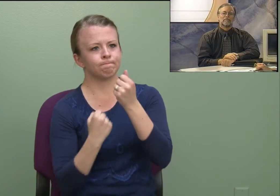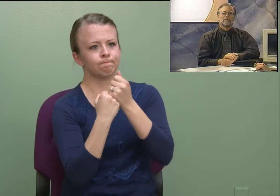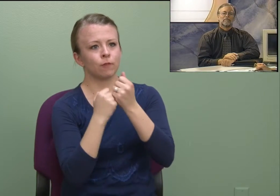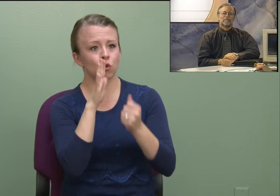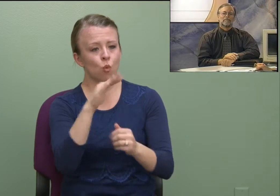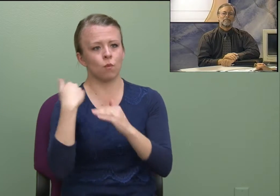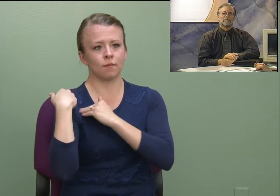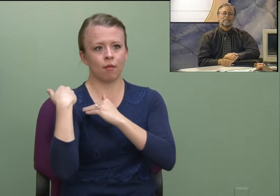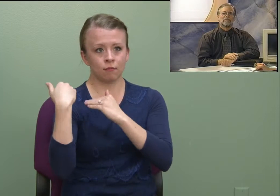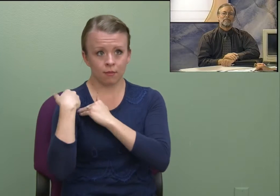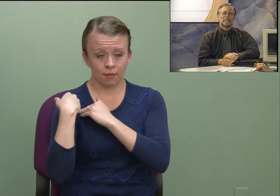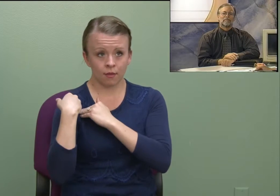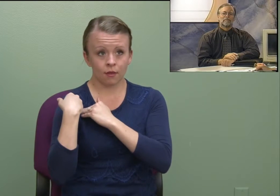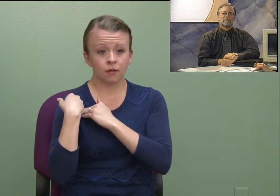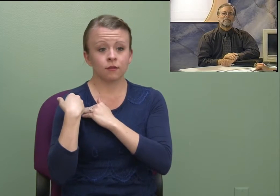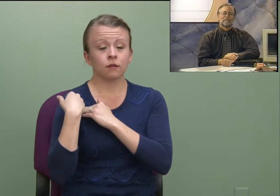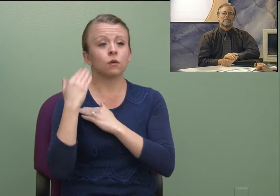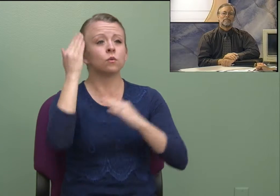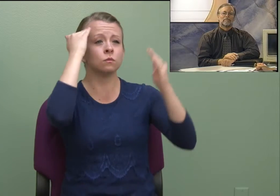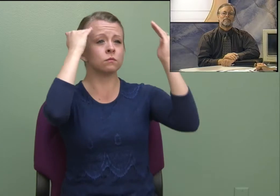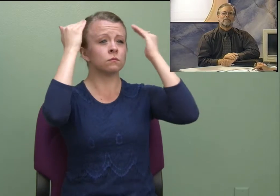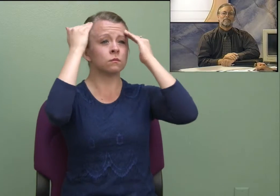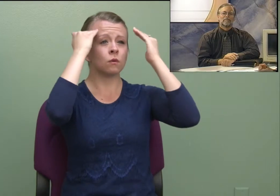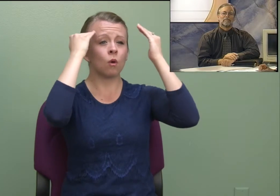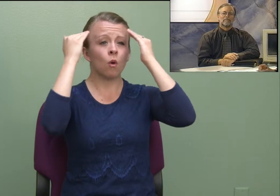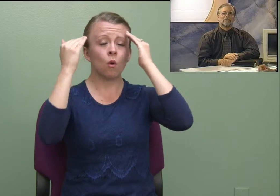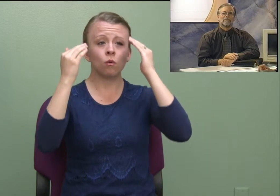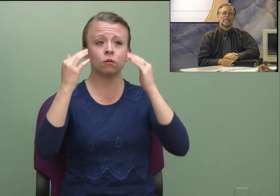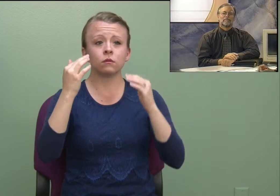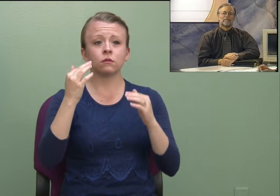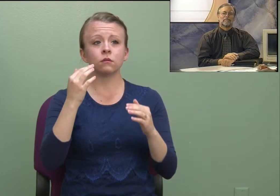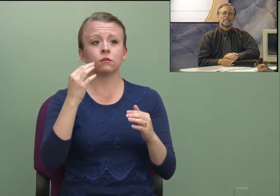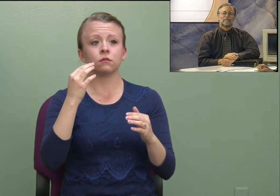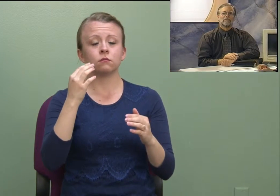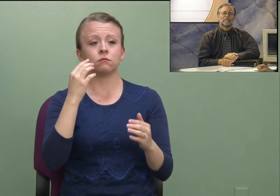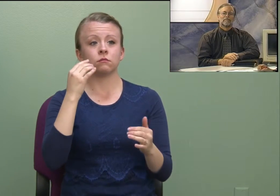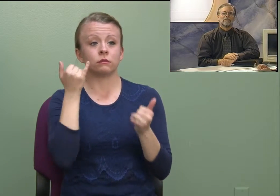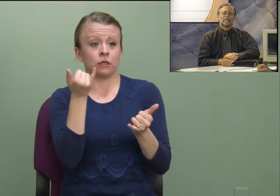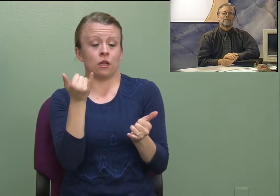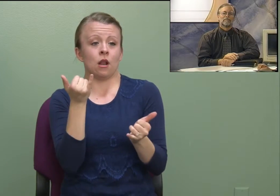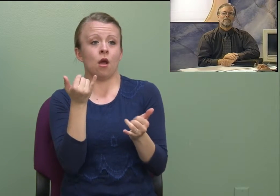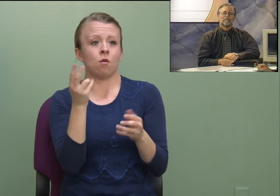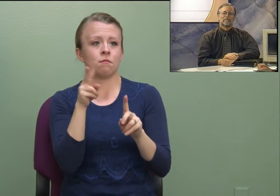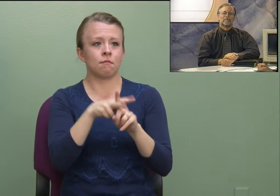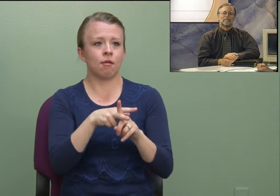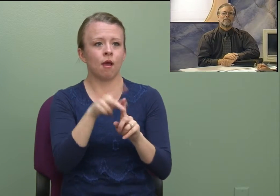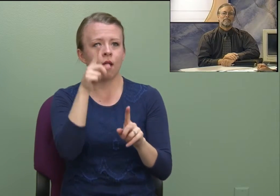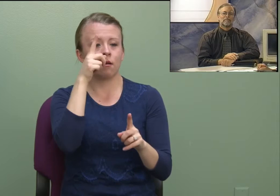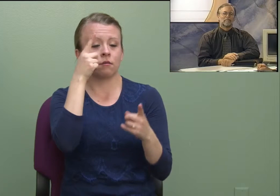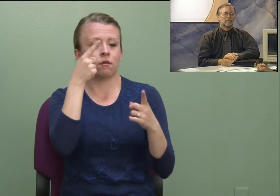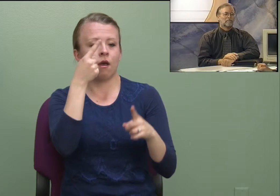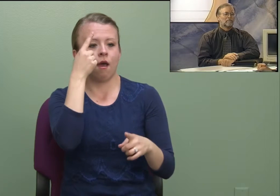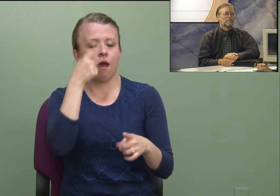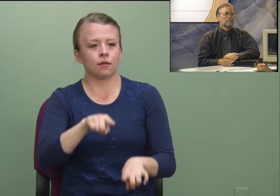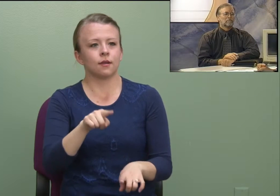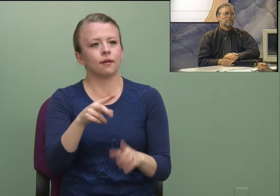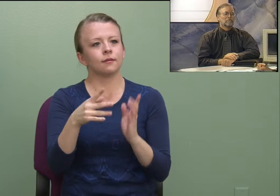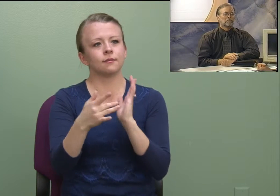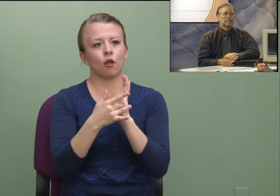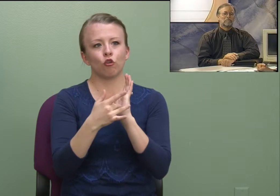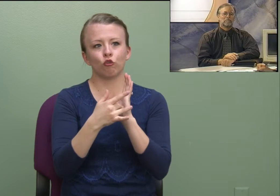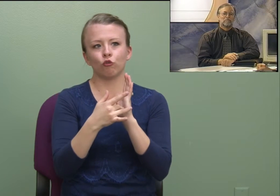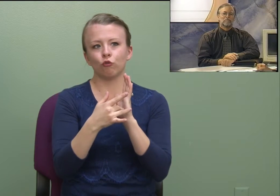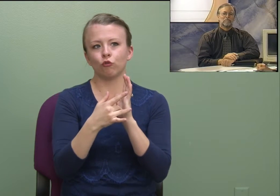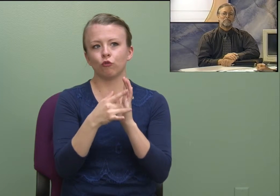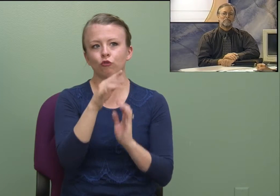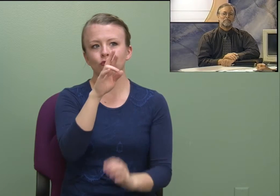abreast of and use relevant state-of-the-art practices viewed as a technical resource by